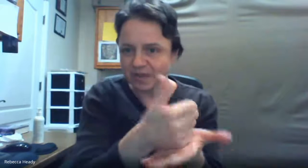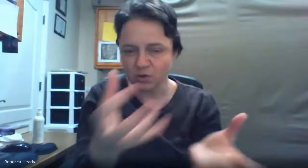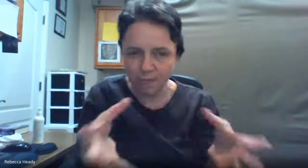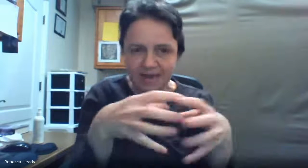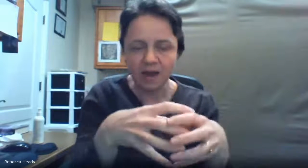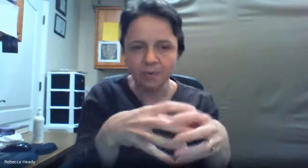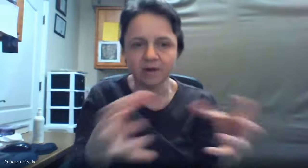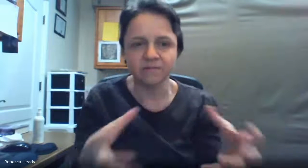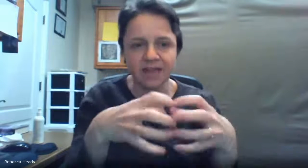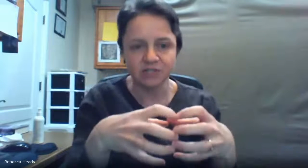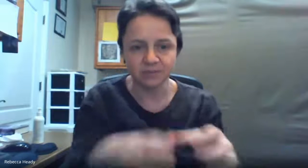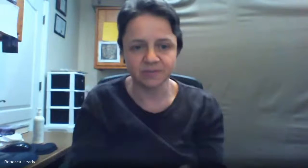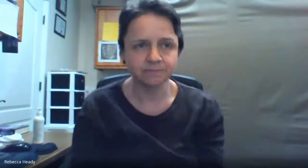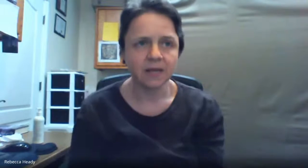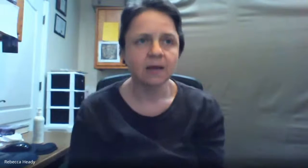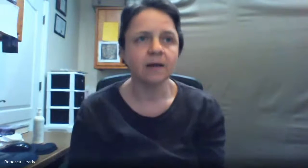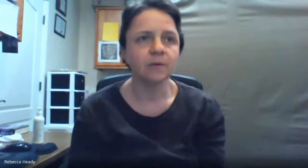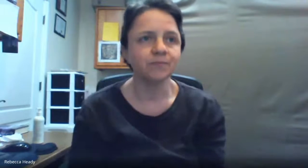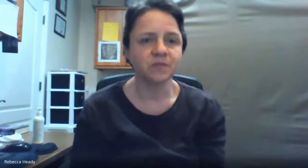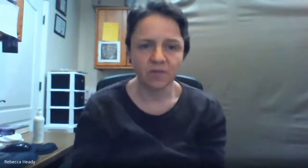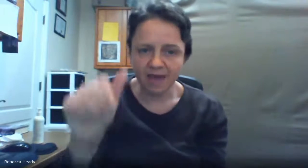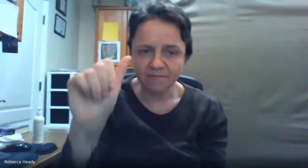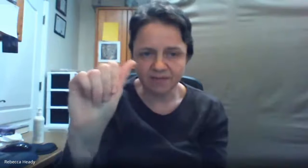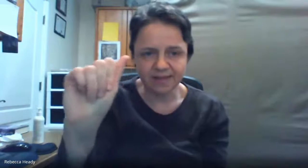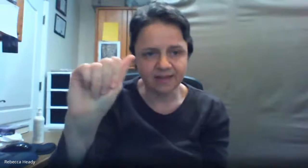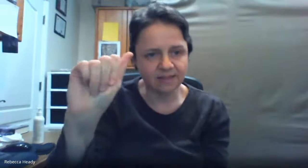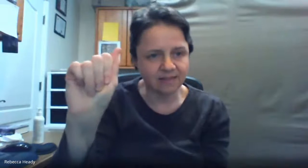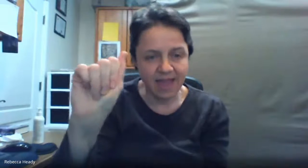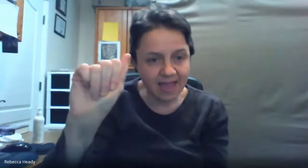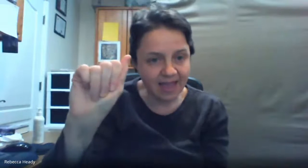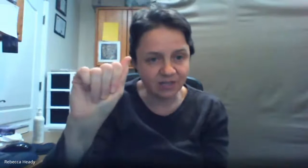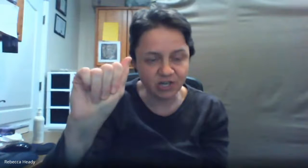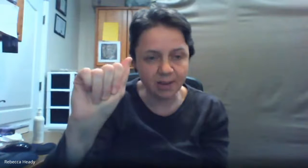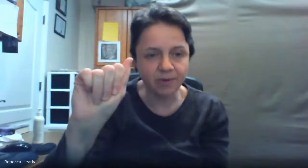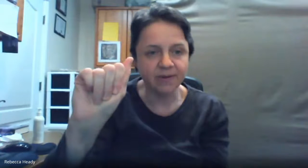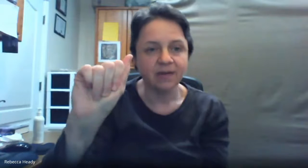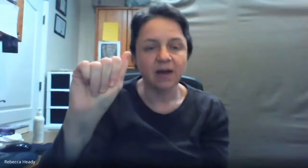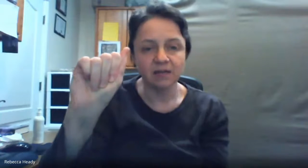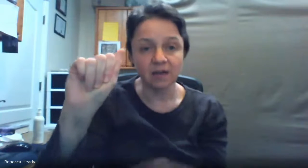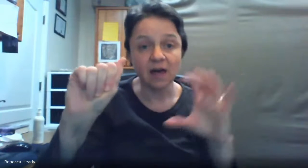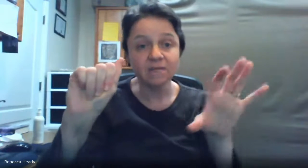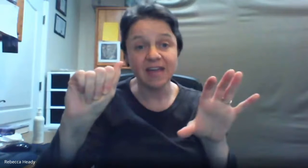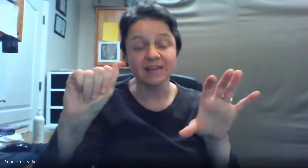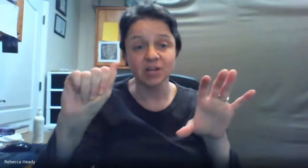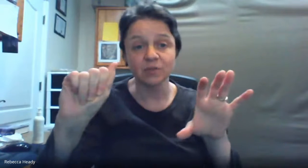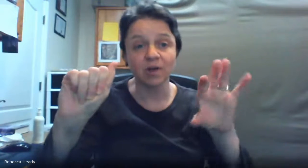signs are made up of hand shapes. So they have like the A hand shape, and a lot of the hand shapes are either